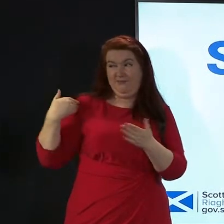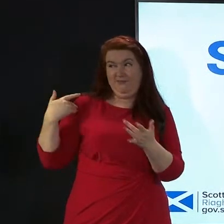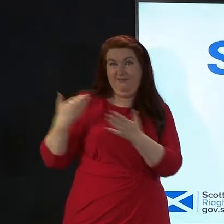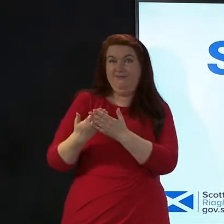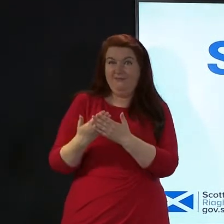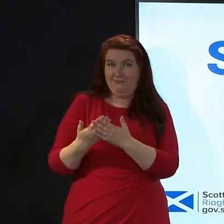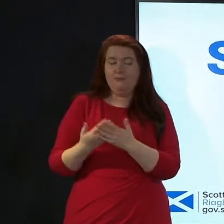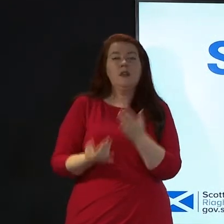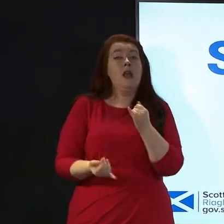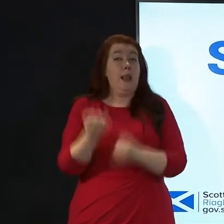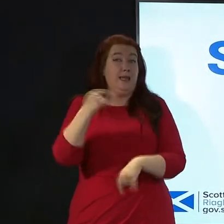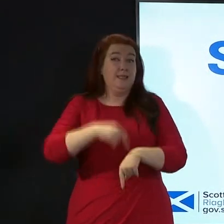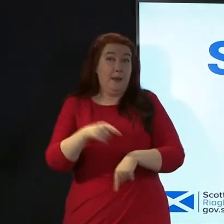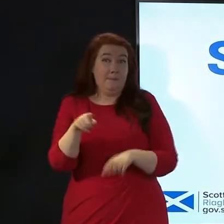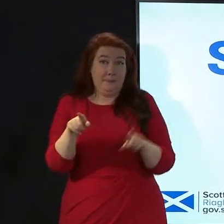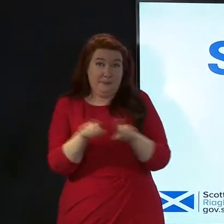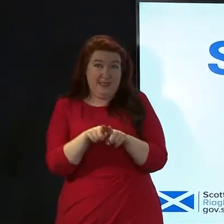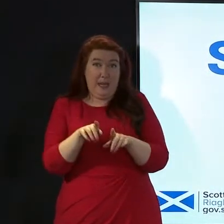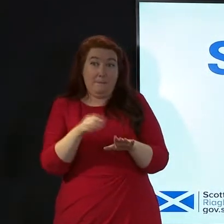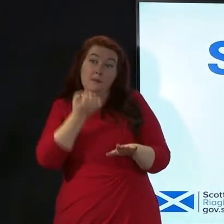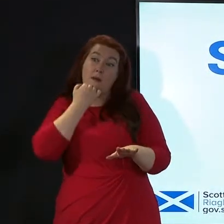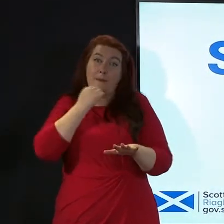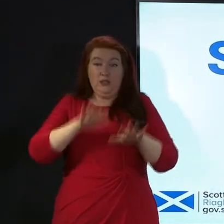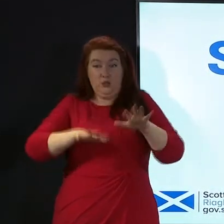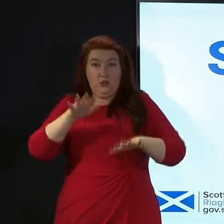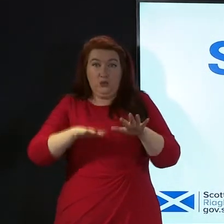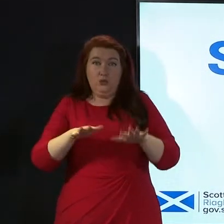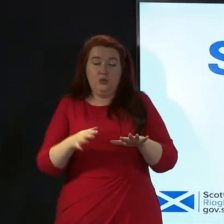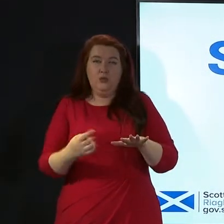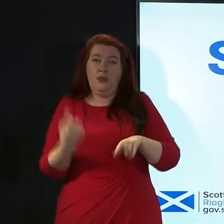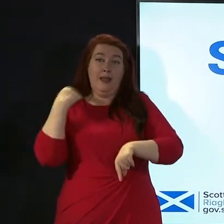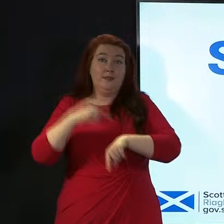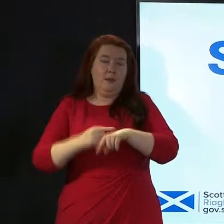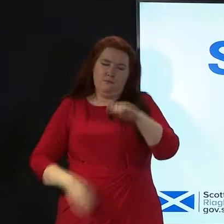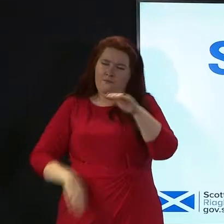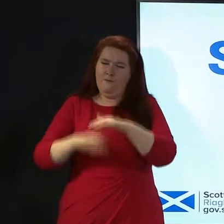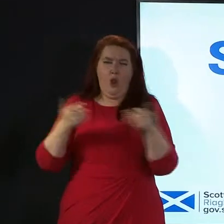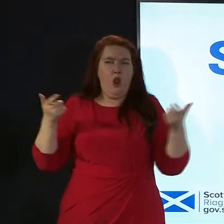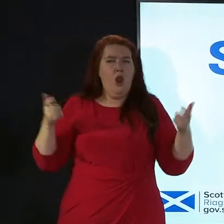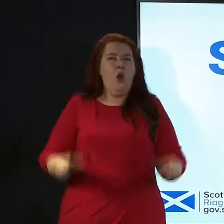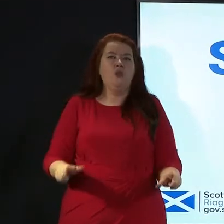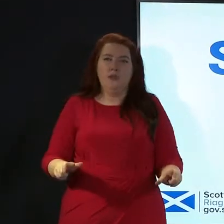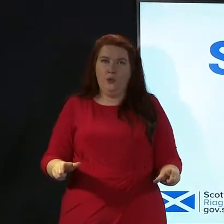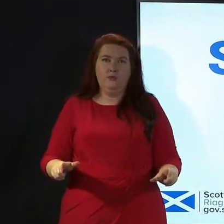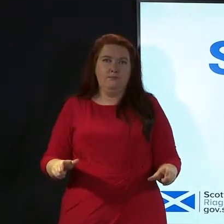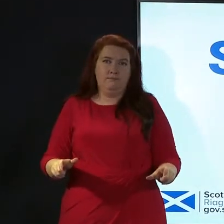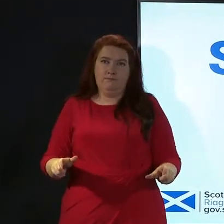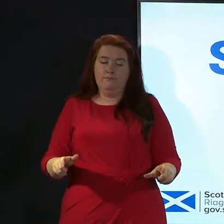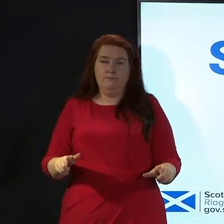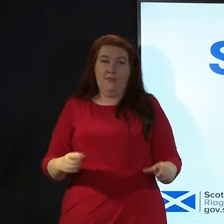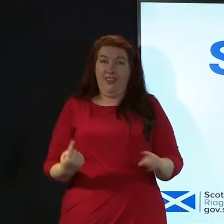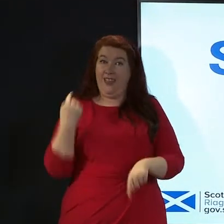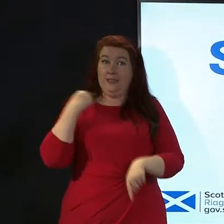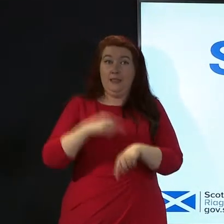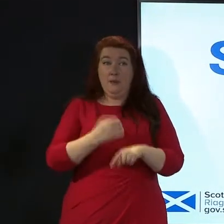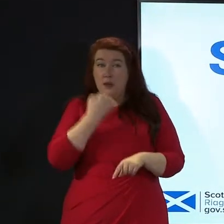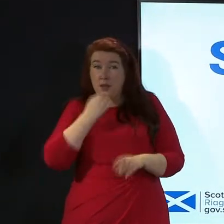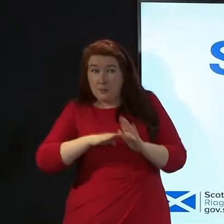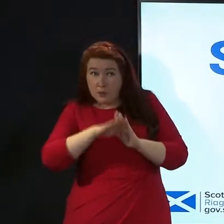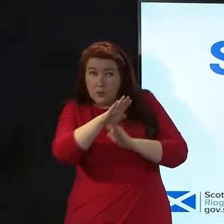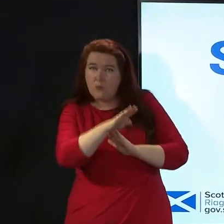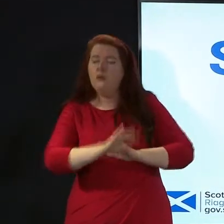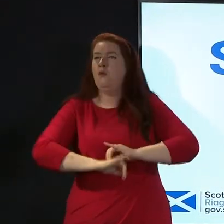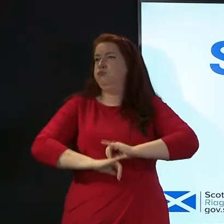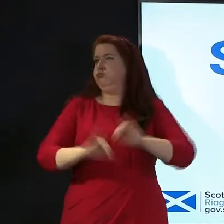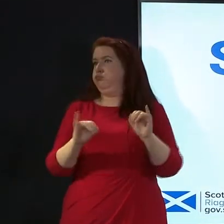had last time we had case numbers anything like this, we went fully into lockdown. We would never have tolerated case numbers at this level